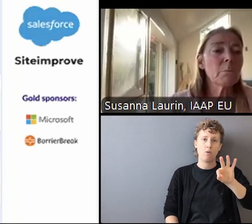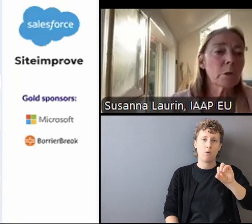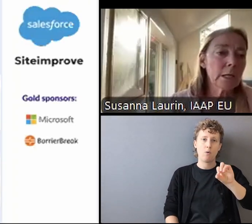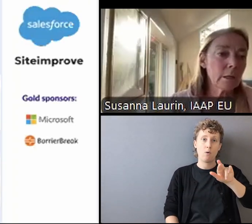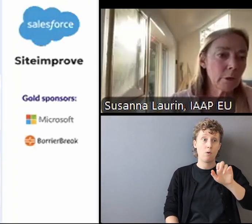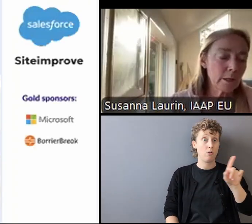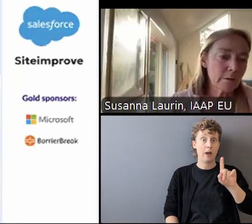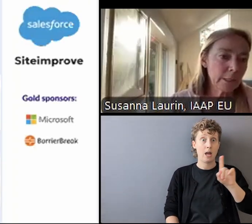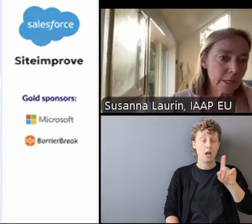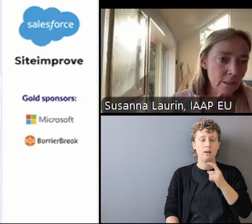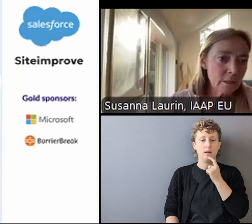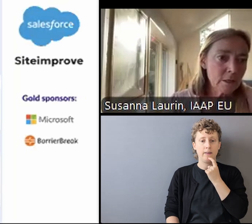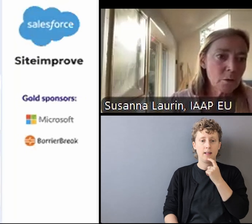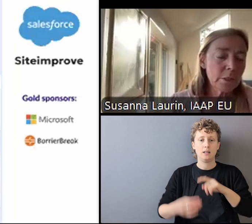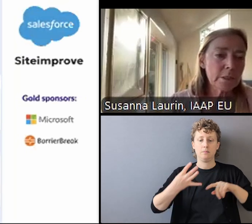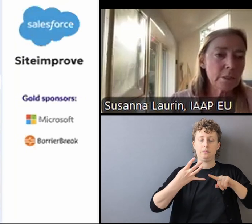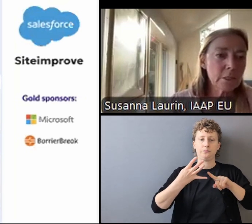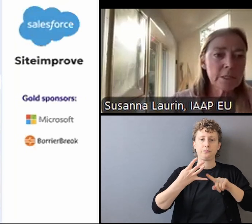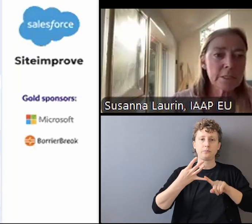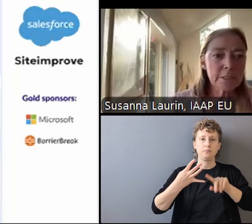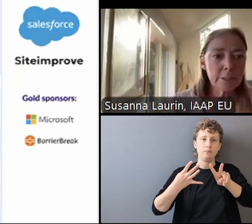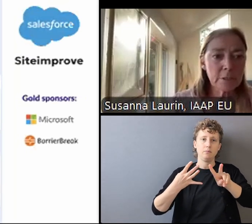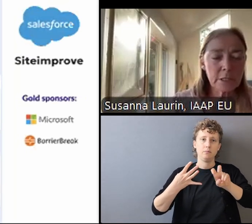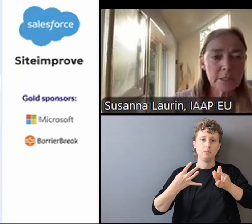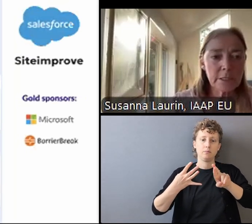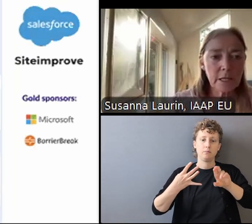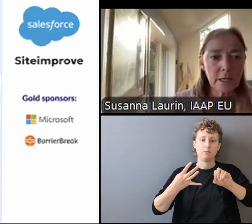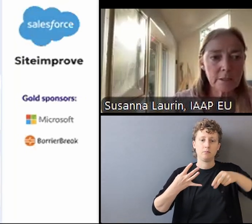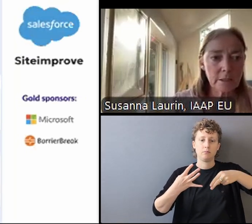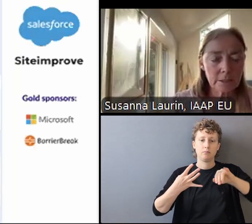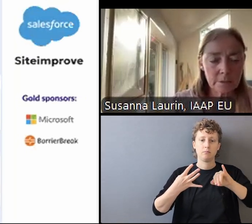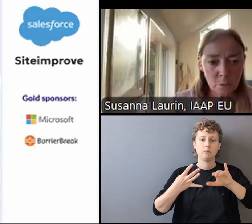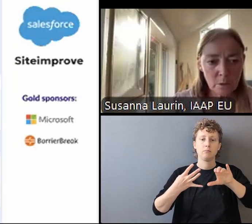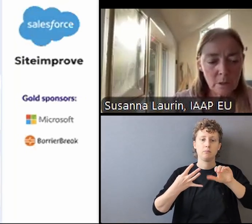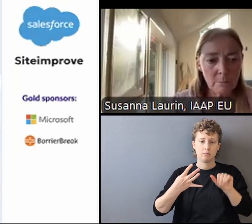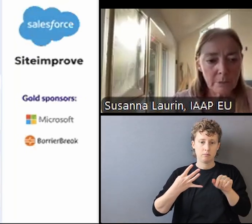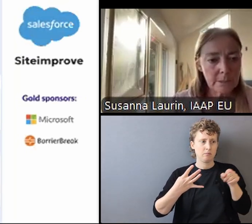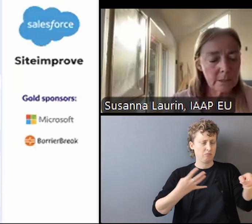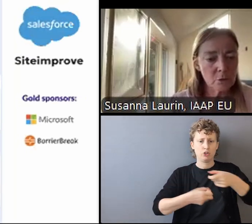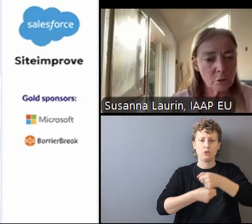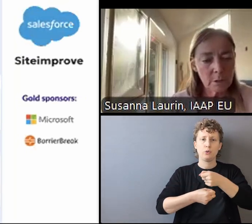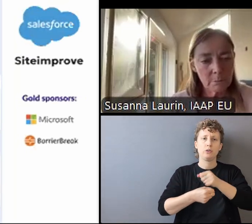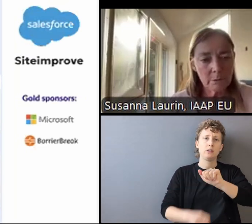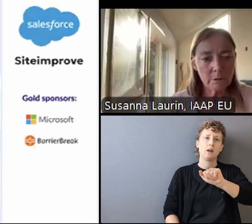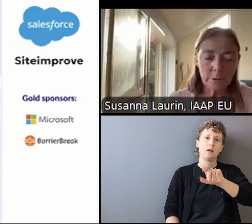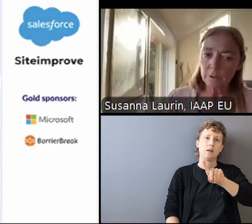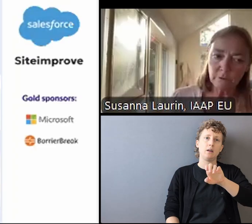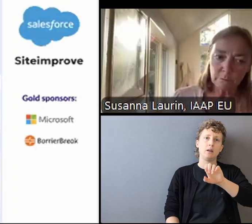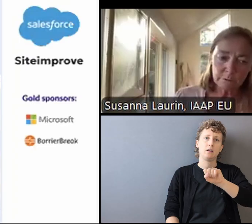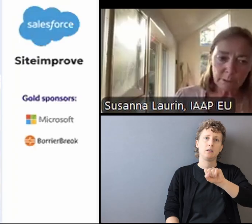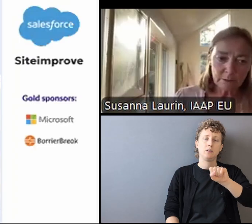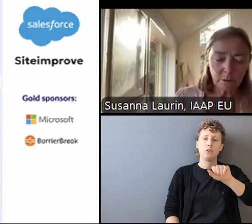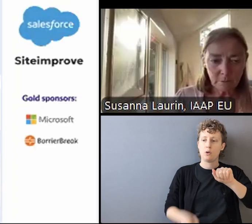then we have Verónica Beltrán, who is a digital accessibility consultant at Adesso, based in Germany, but